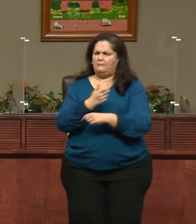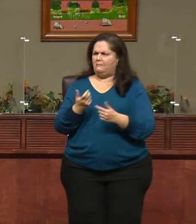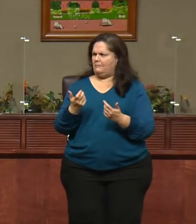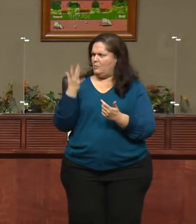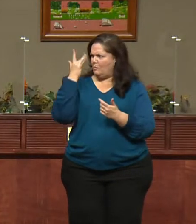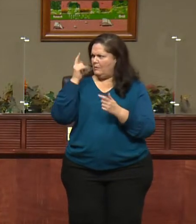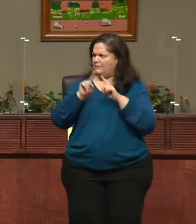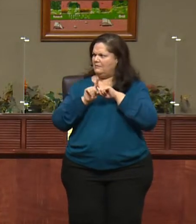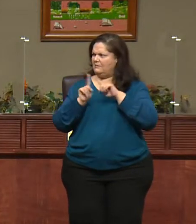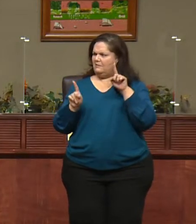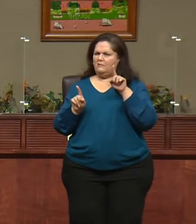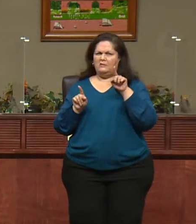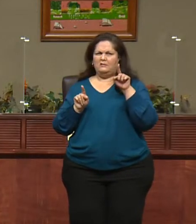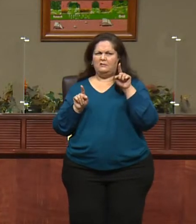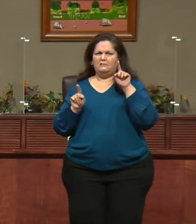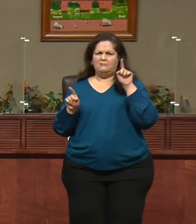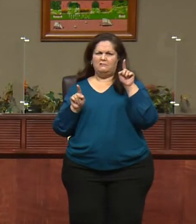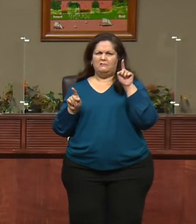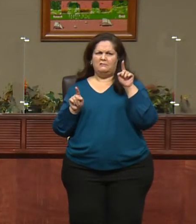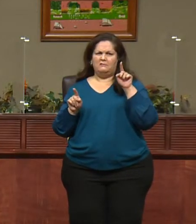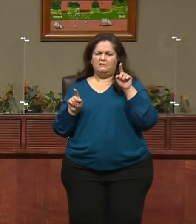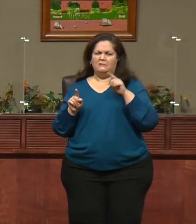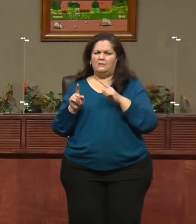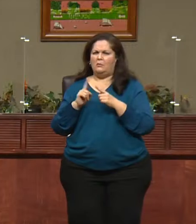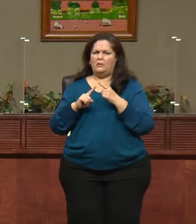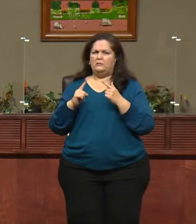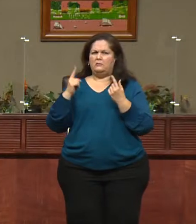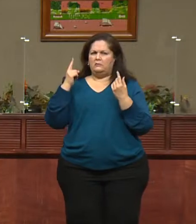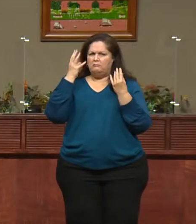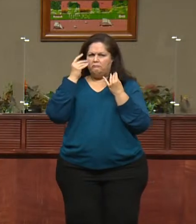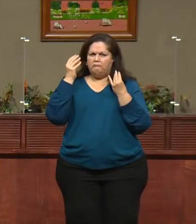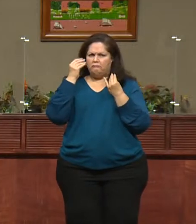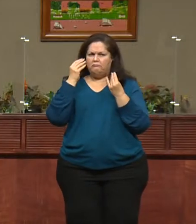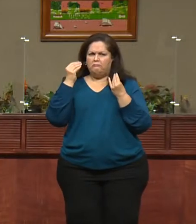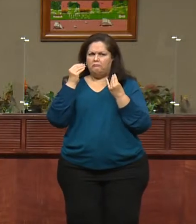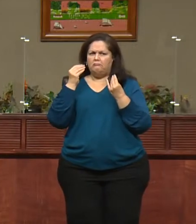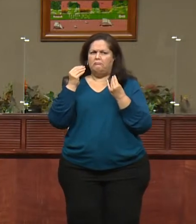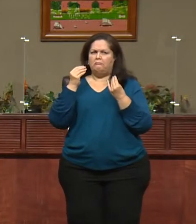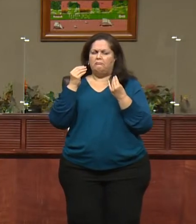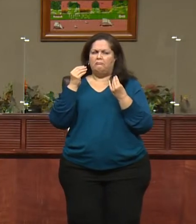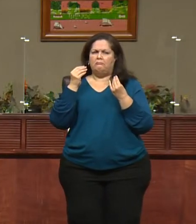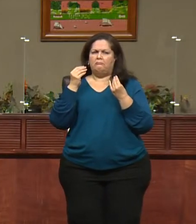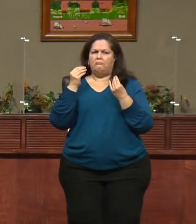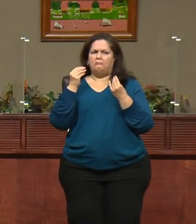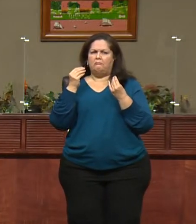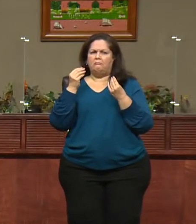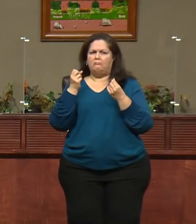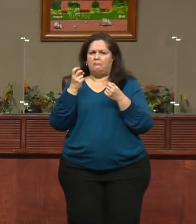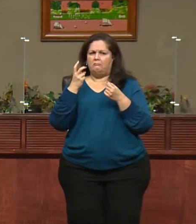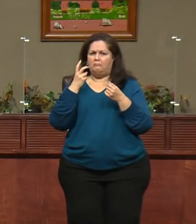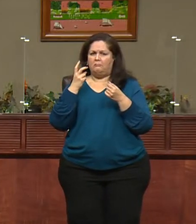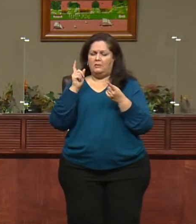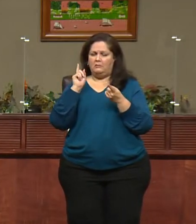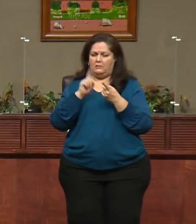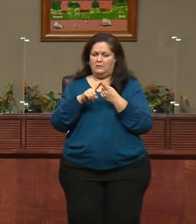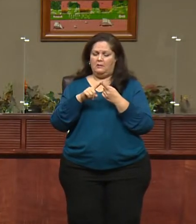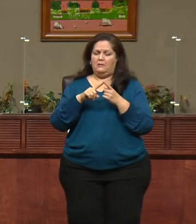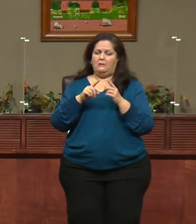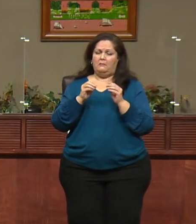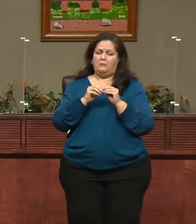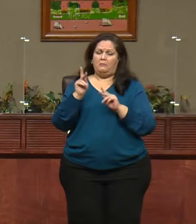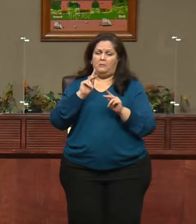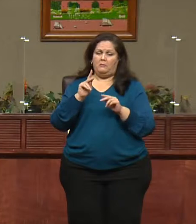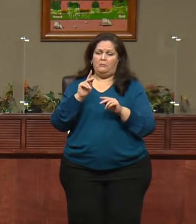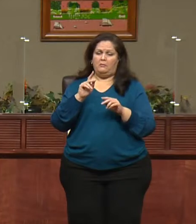do you think you need to have to be considered in order for you guys to kind of see that decline? Is it just more people